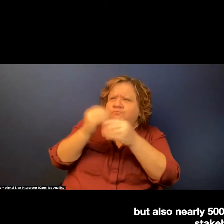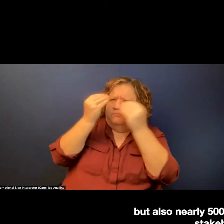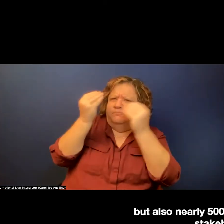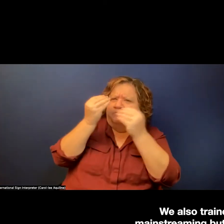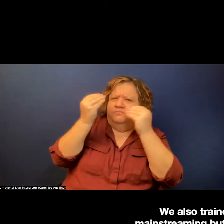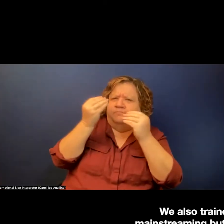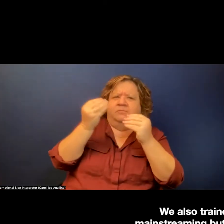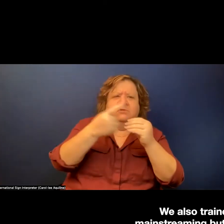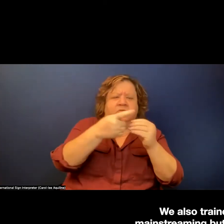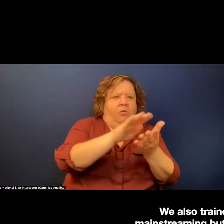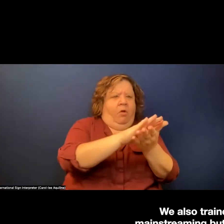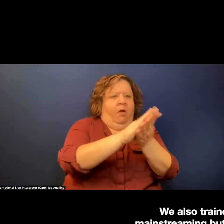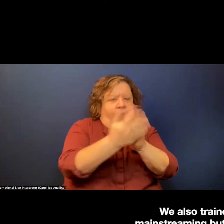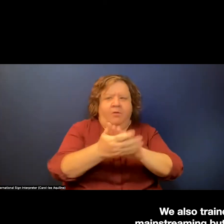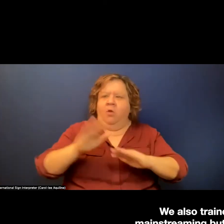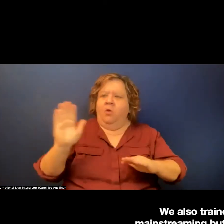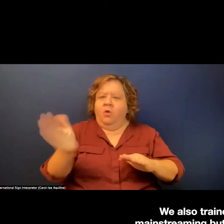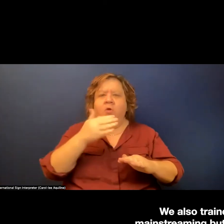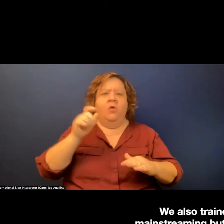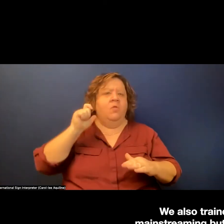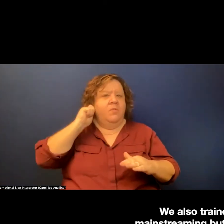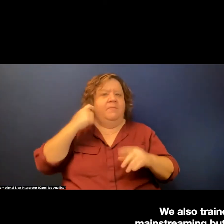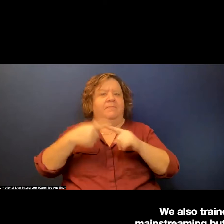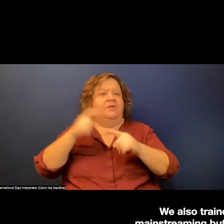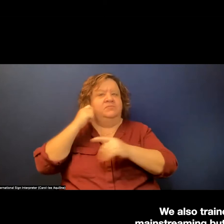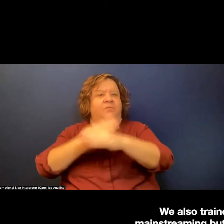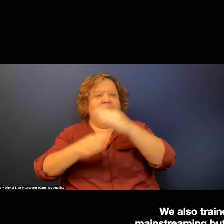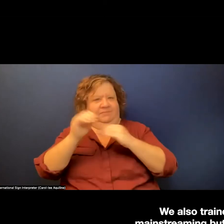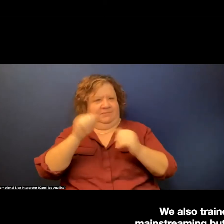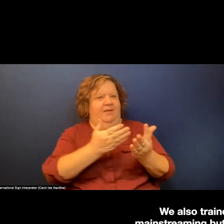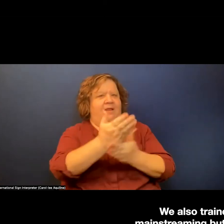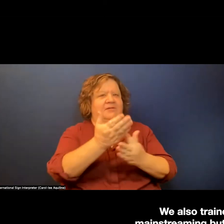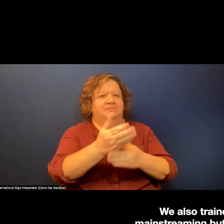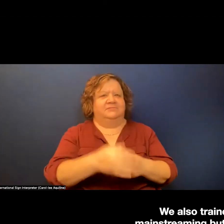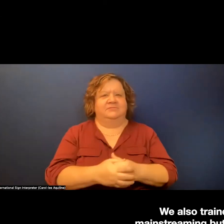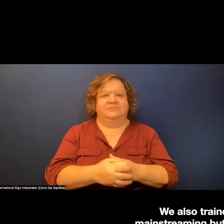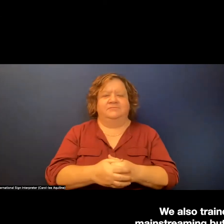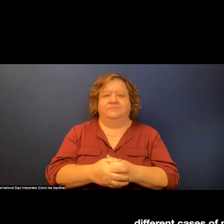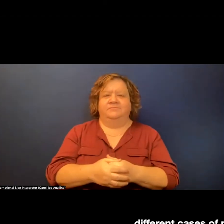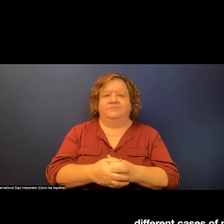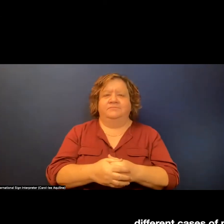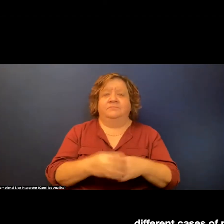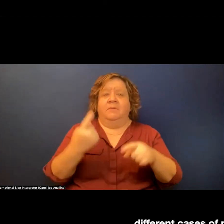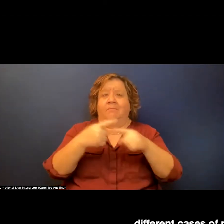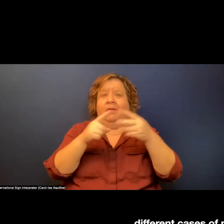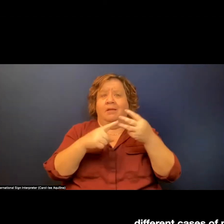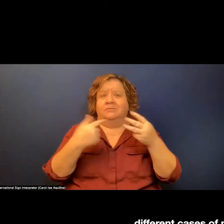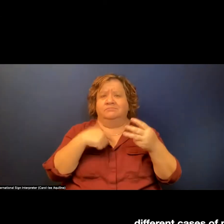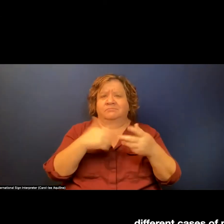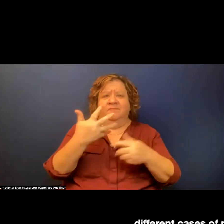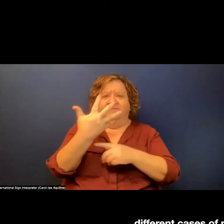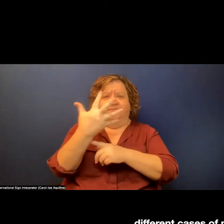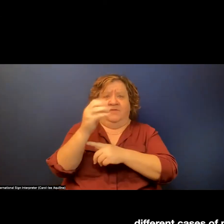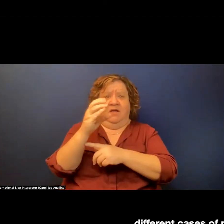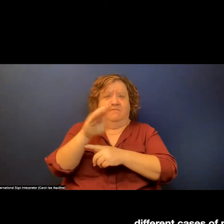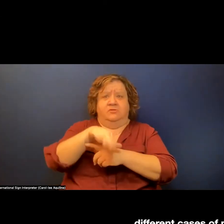GBV stakeholders were also trained on disability mainstreaming, but also how to handle different